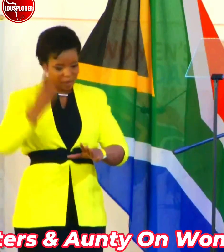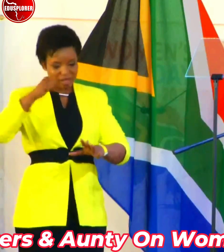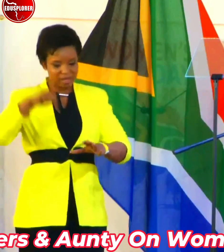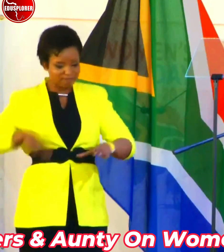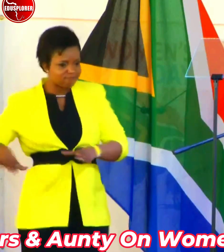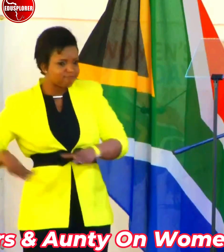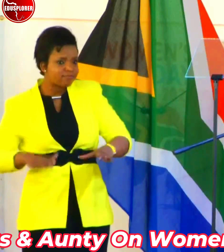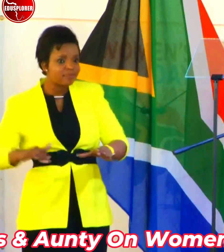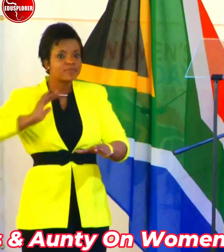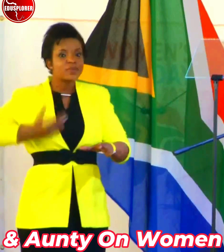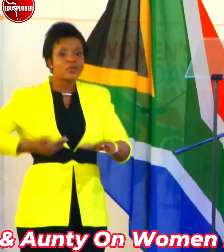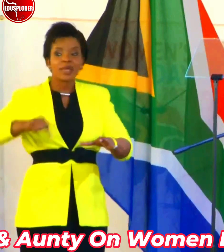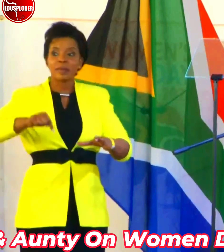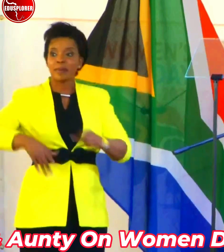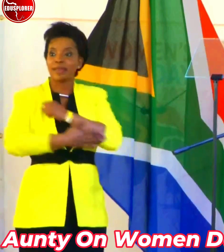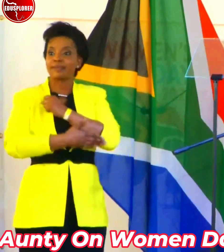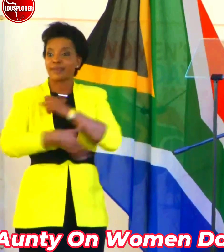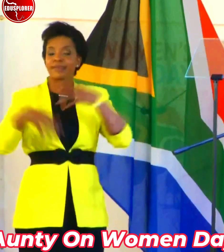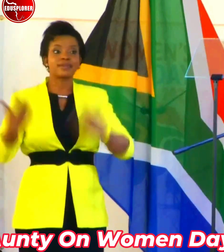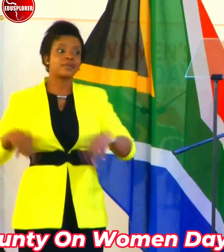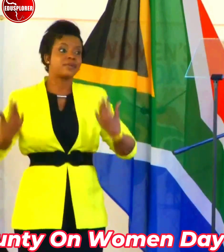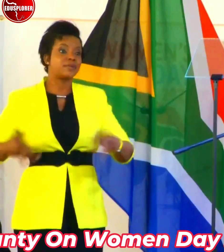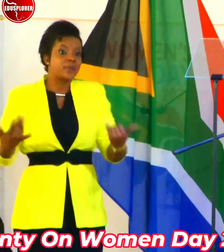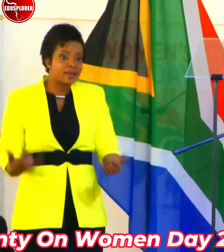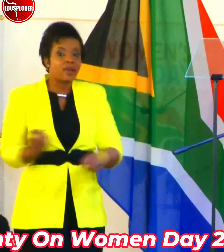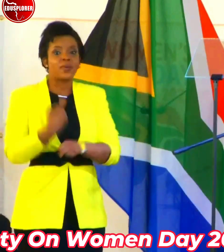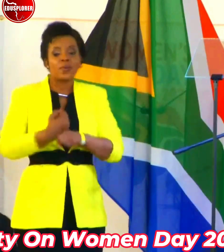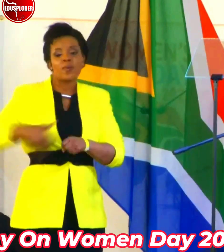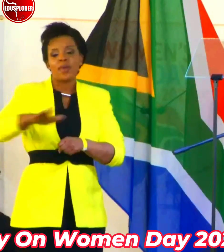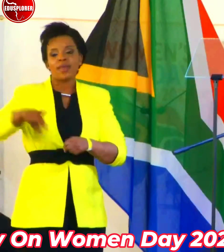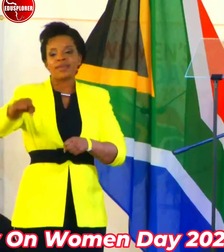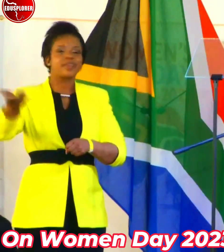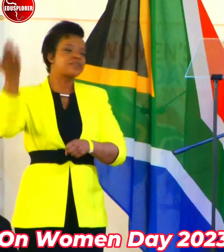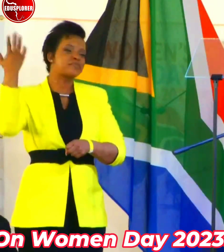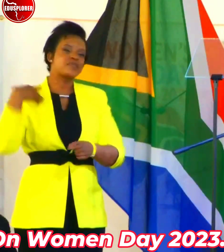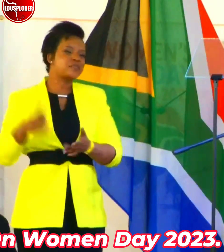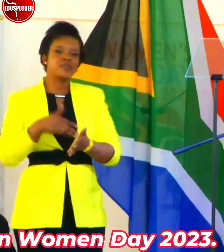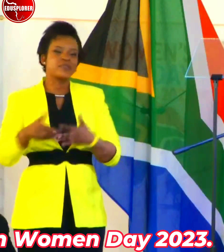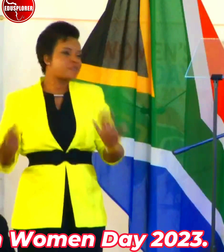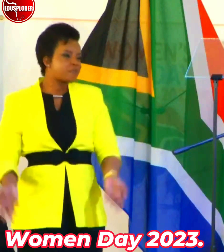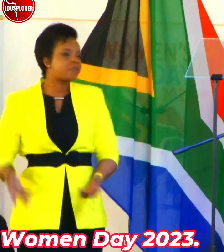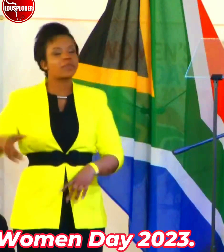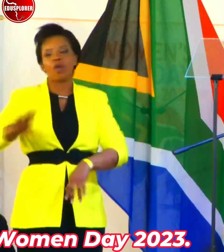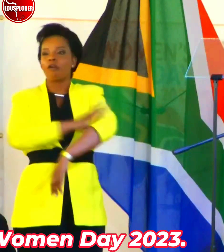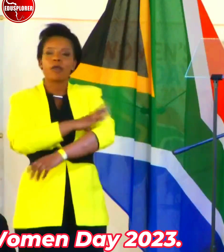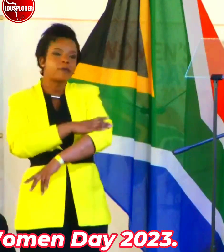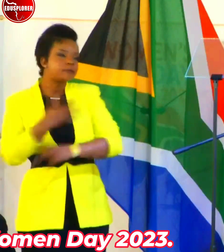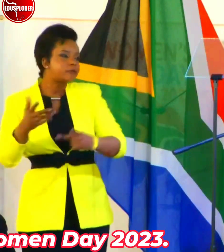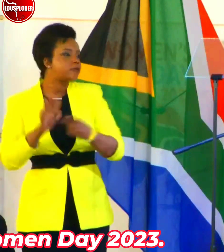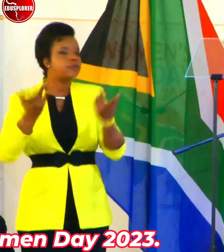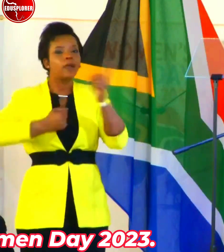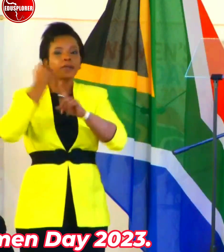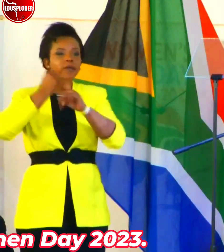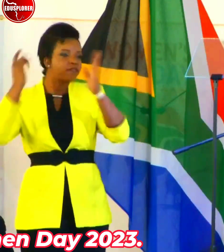forging into areas that we never thought they would be. They are captains, they are pilots, they are on